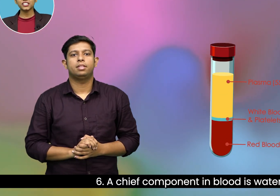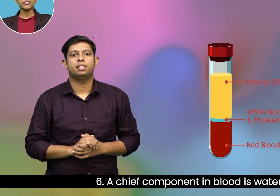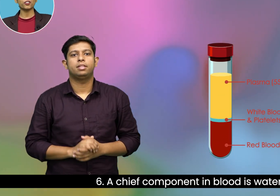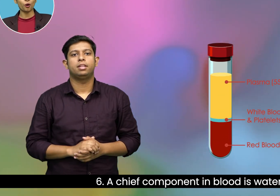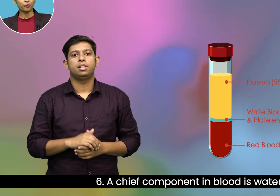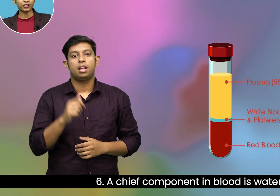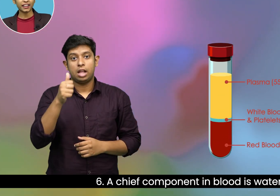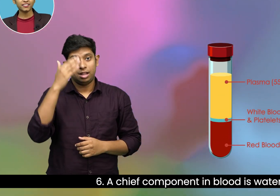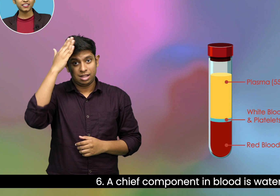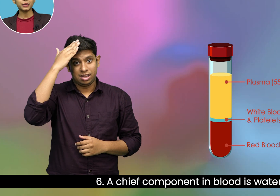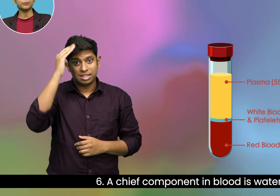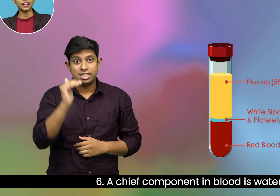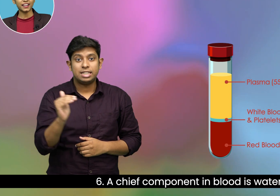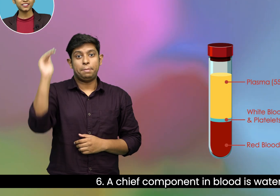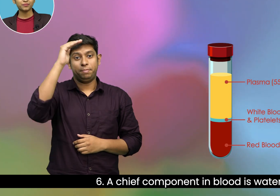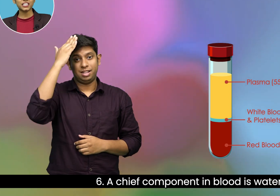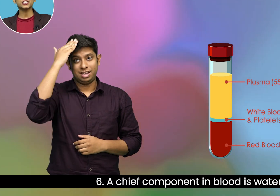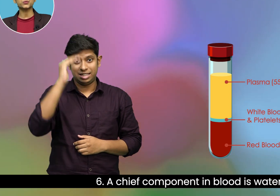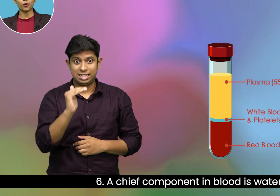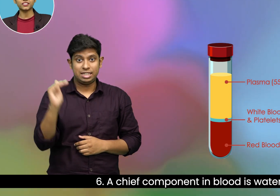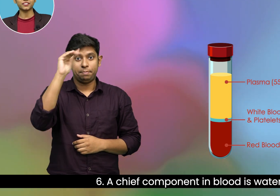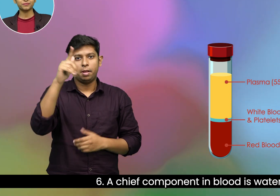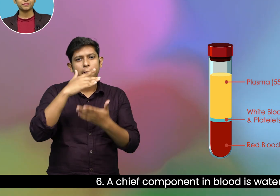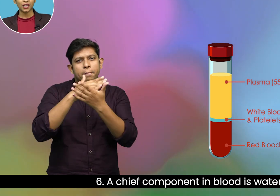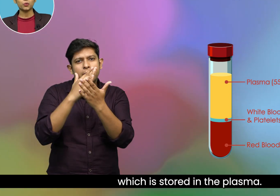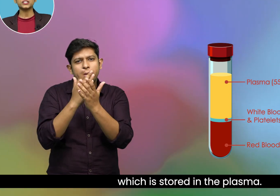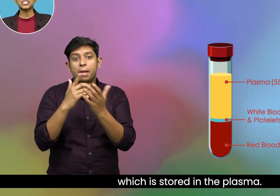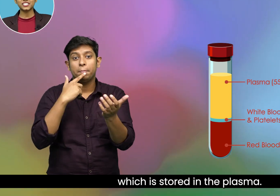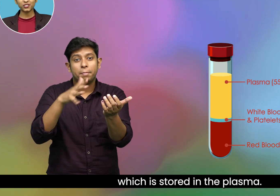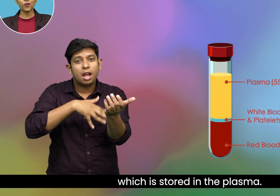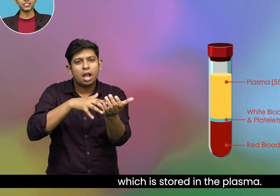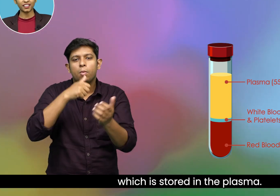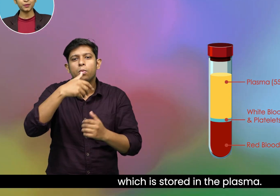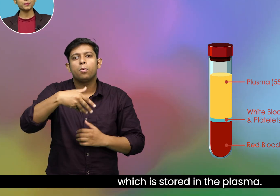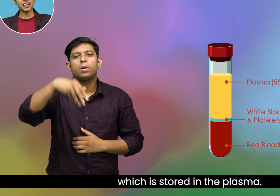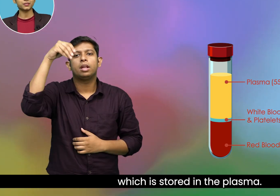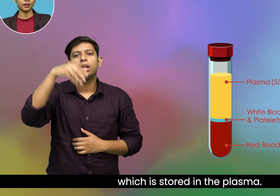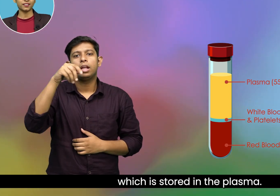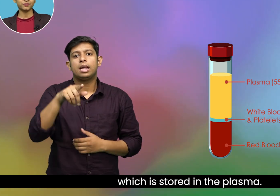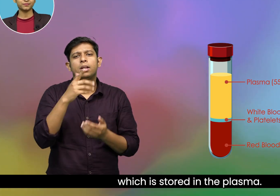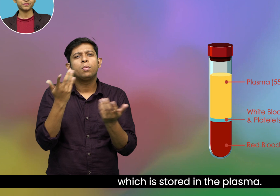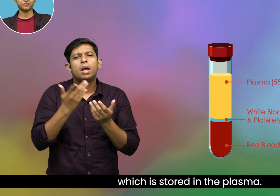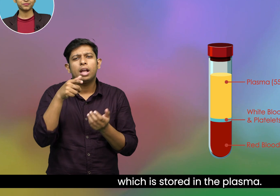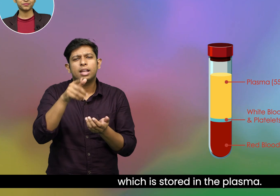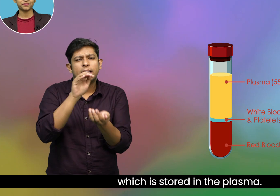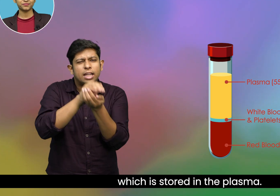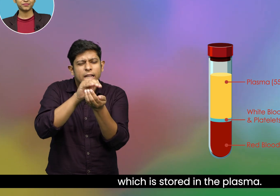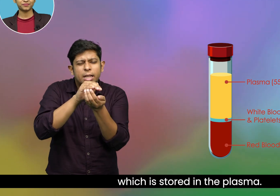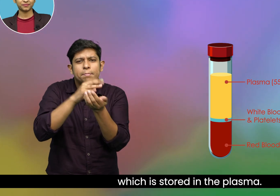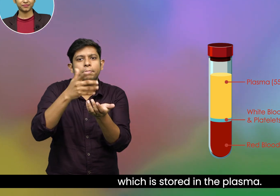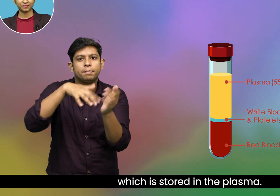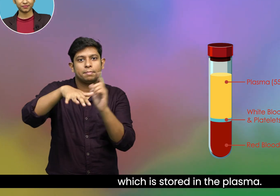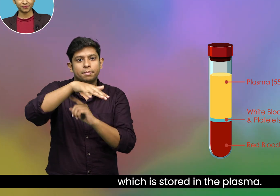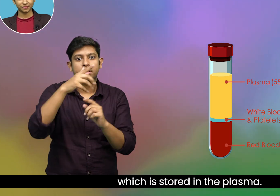A chief component in blood is water, which is stored in the plasma.